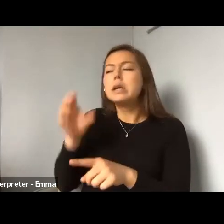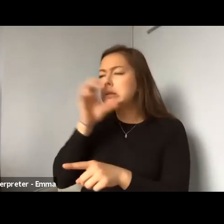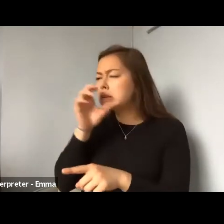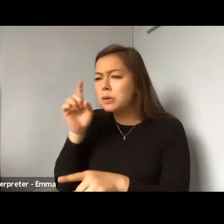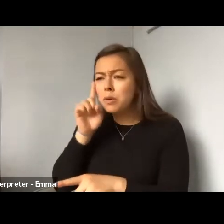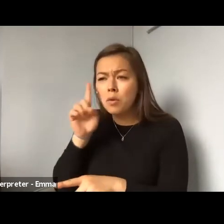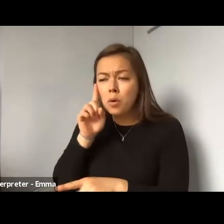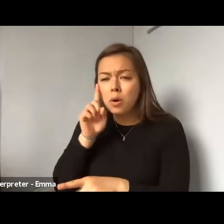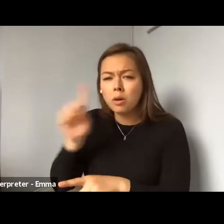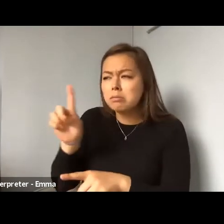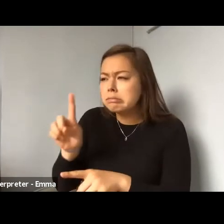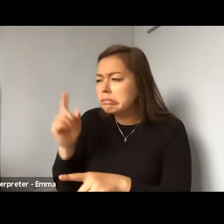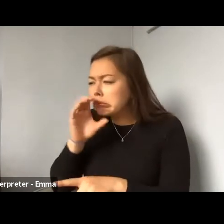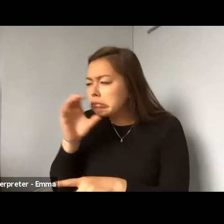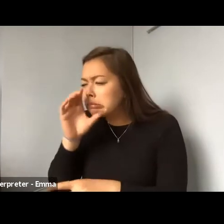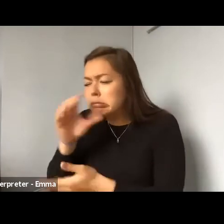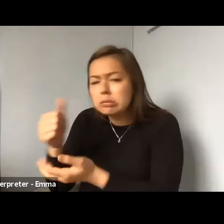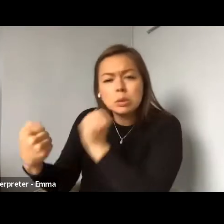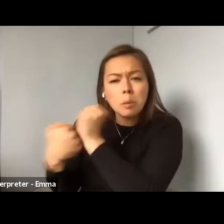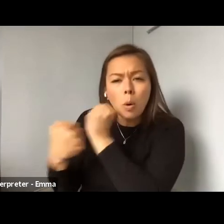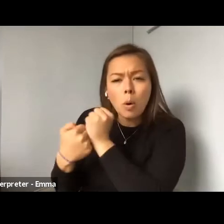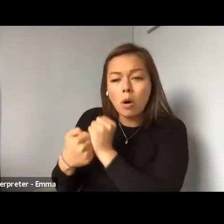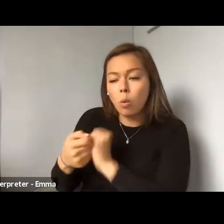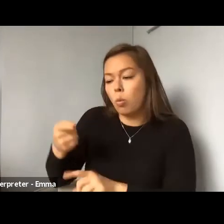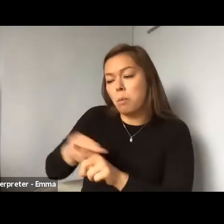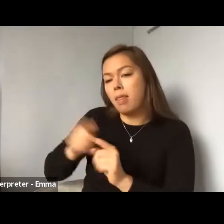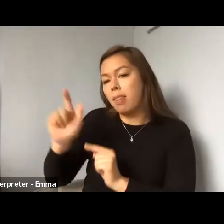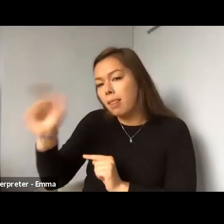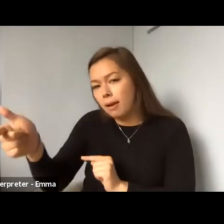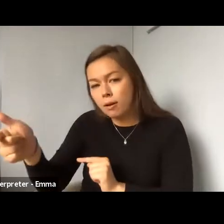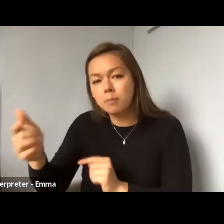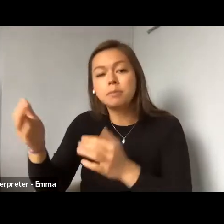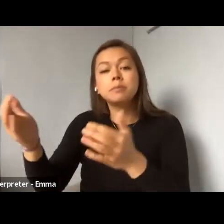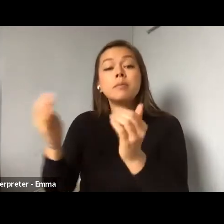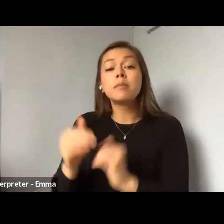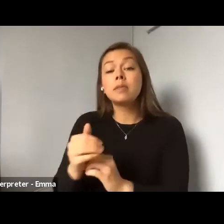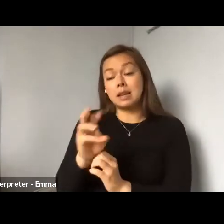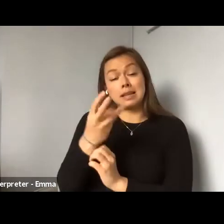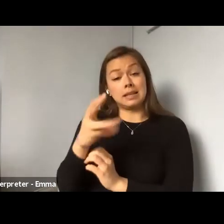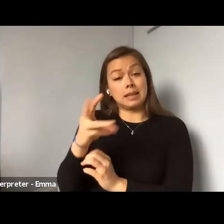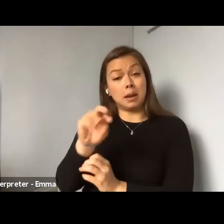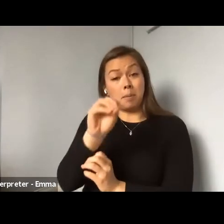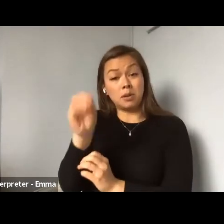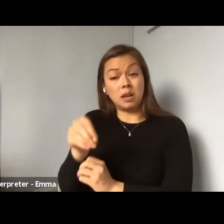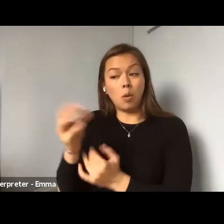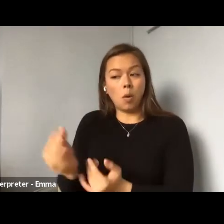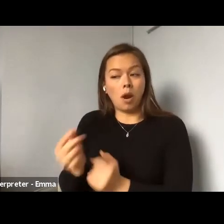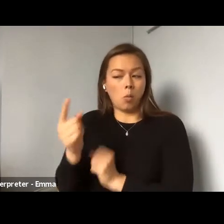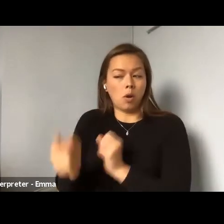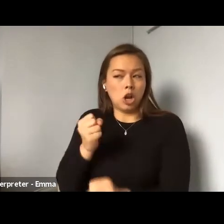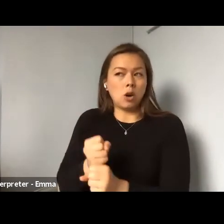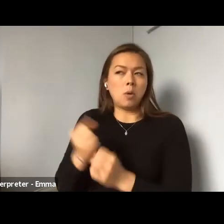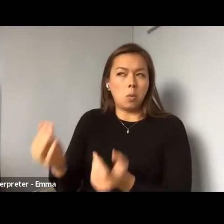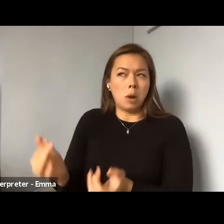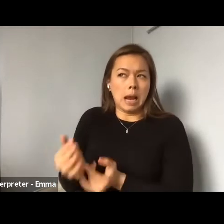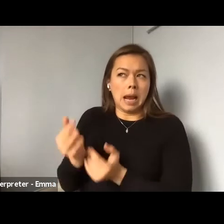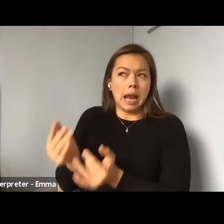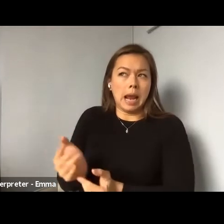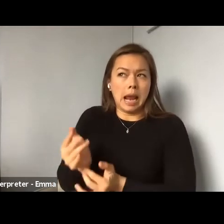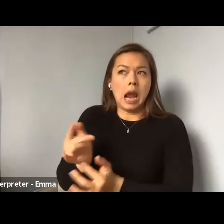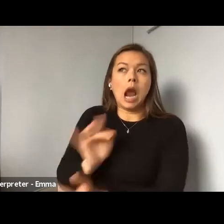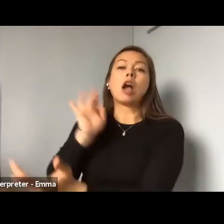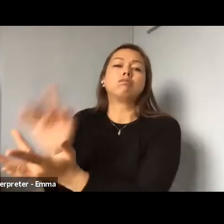more. 29% of their remaining youth had sought help within 6 months. However, as we will look at in a few slides